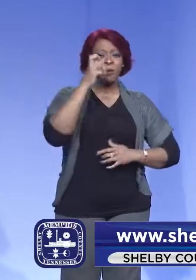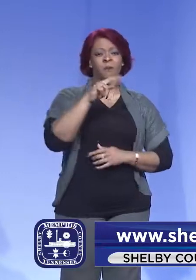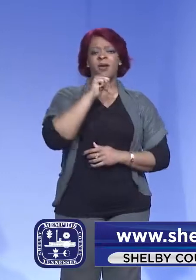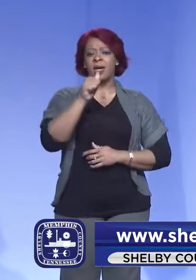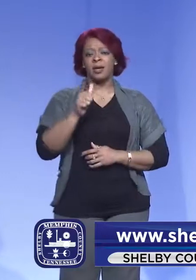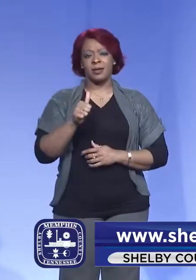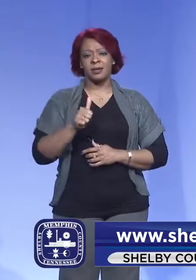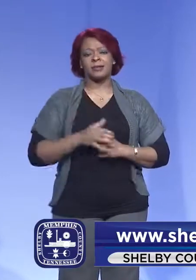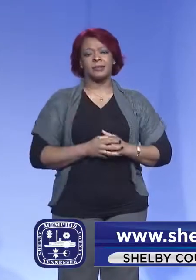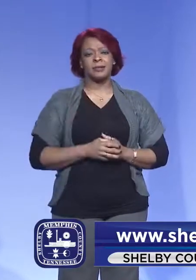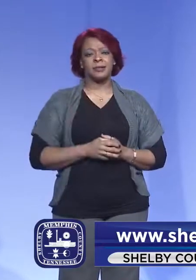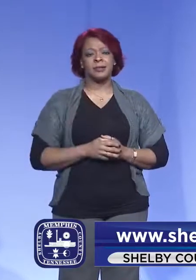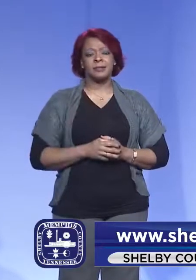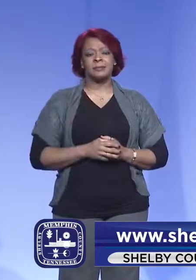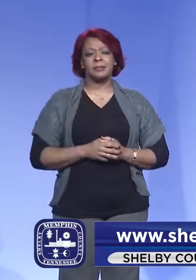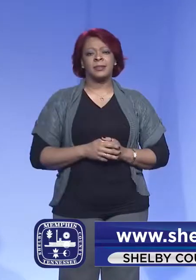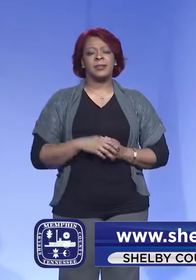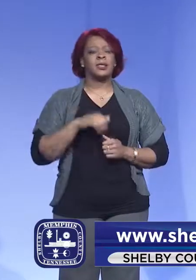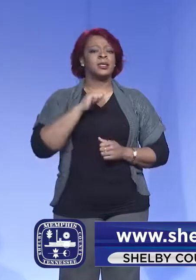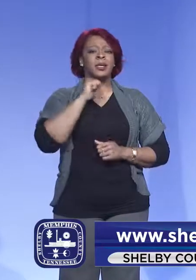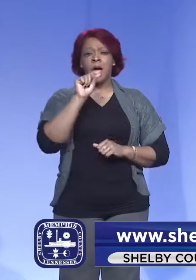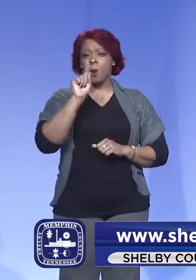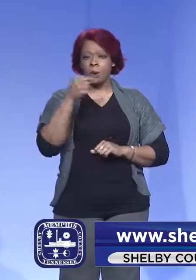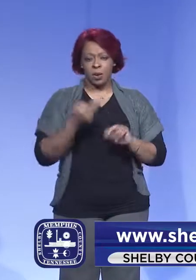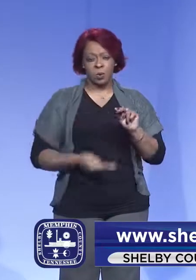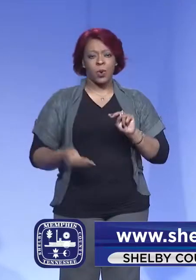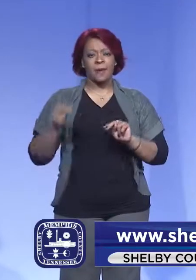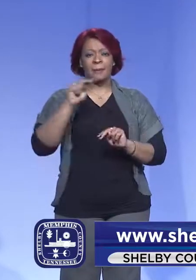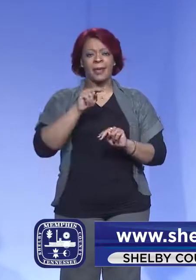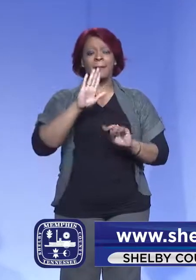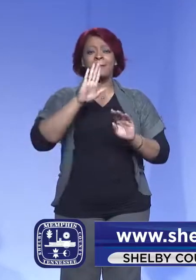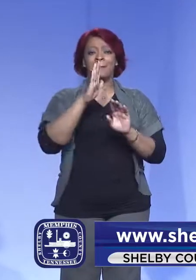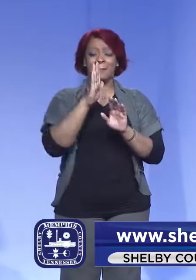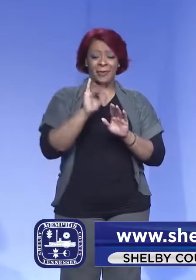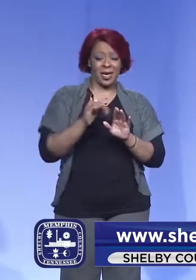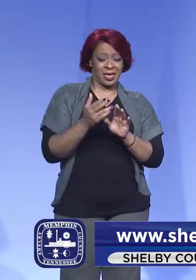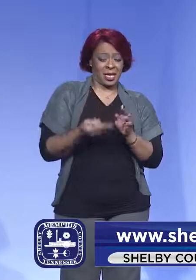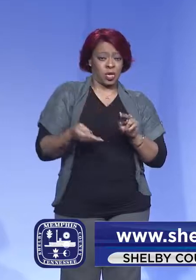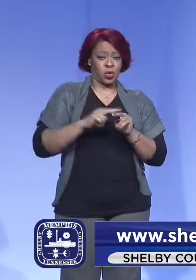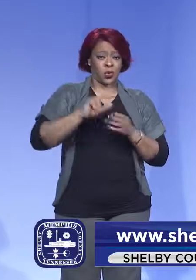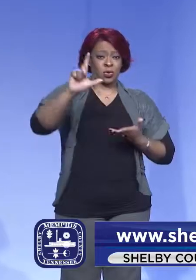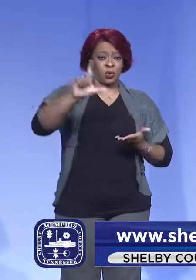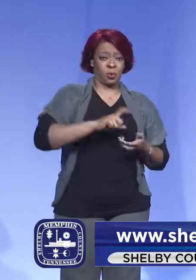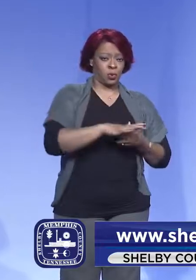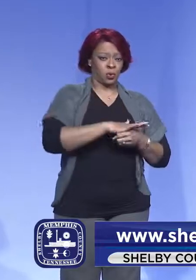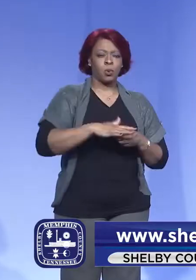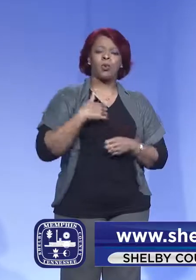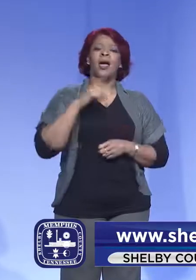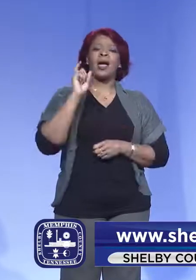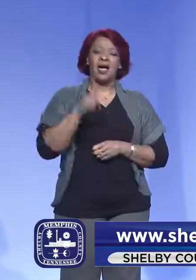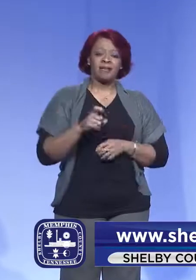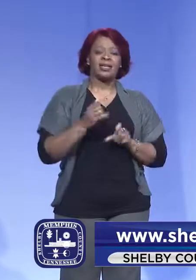not, but it's not just ramping up by getting increased doses locally.